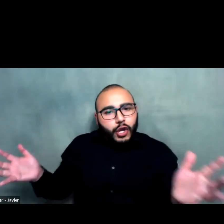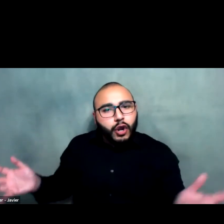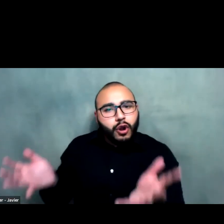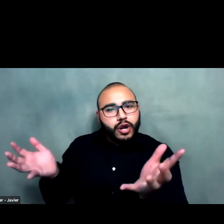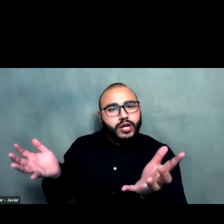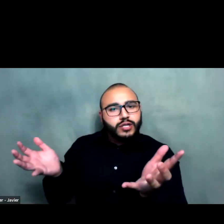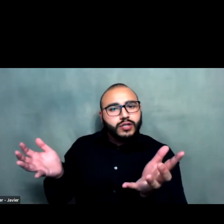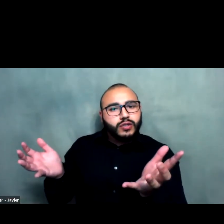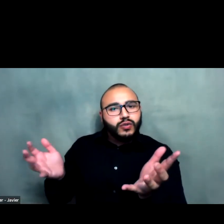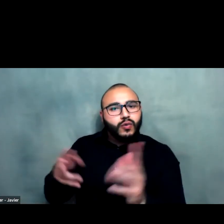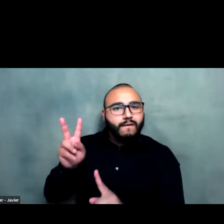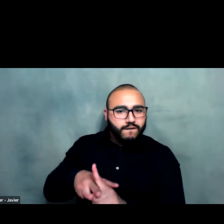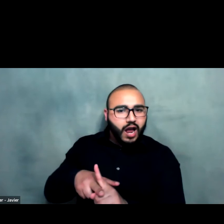report.